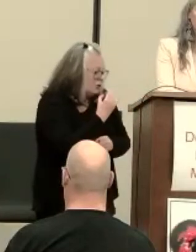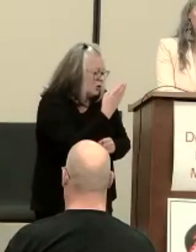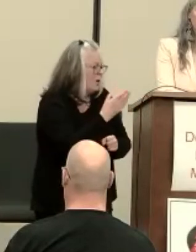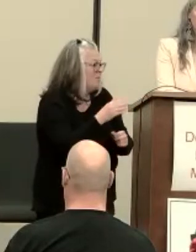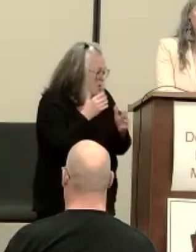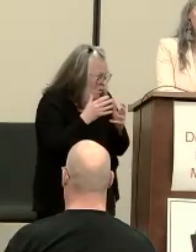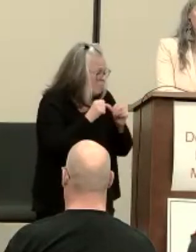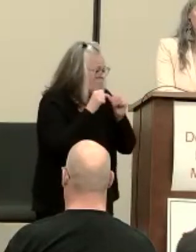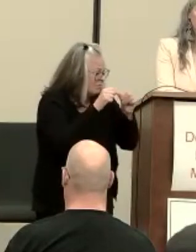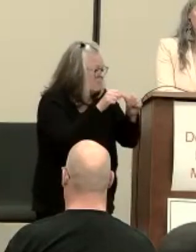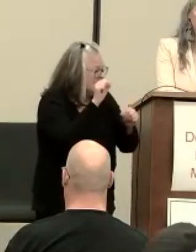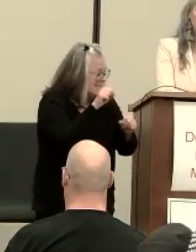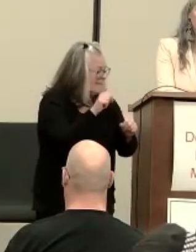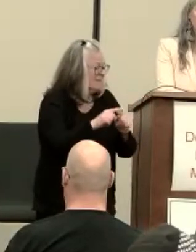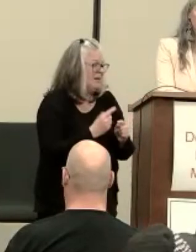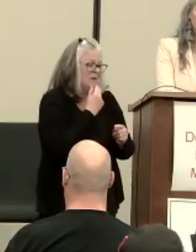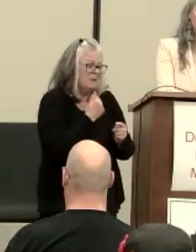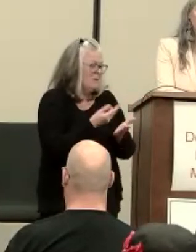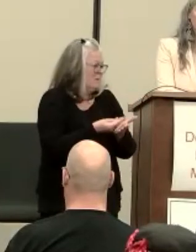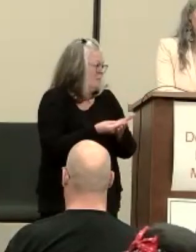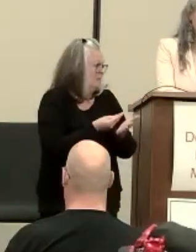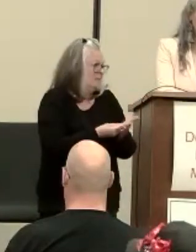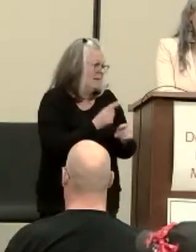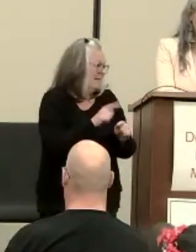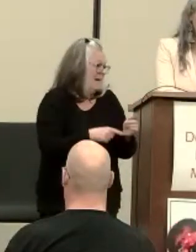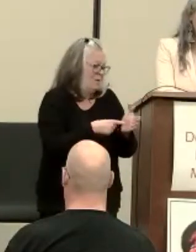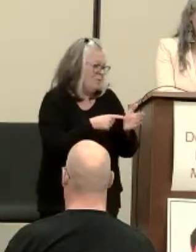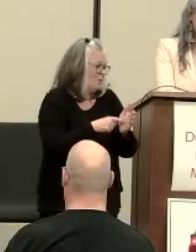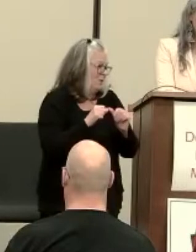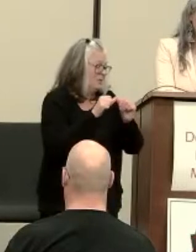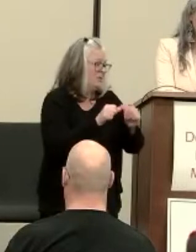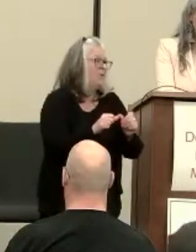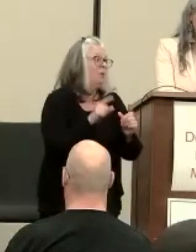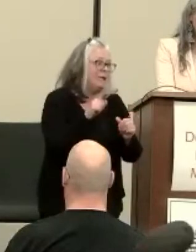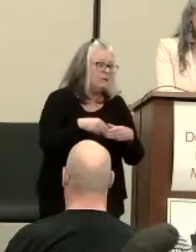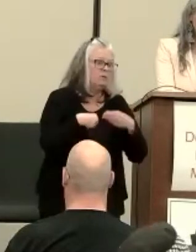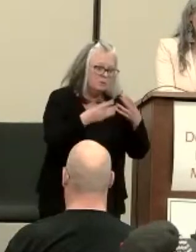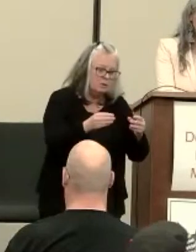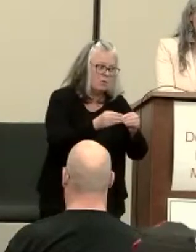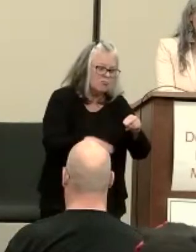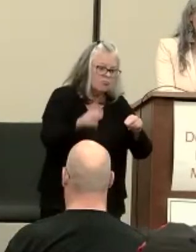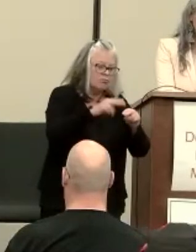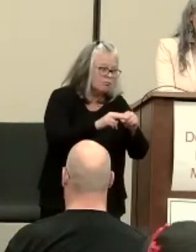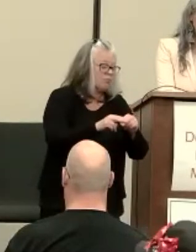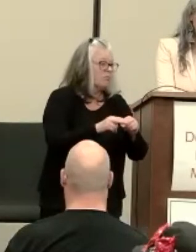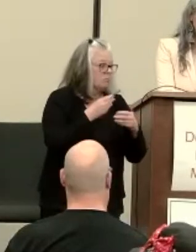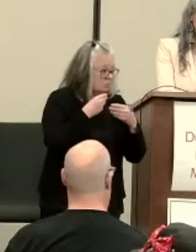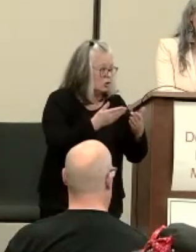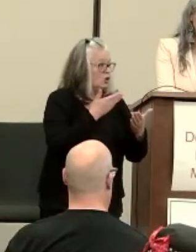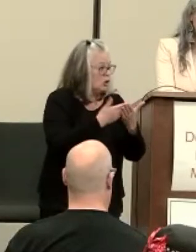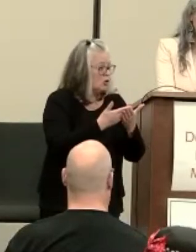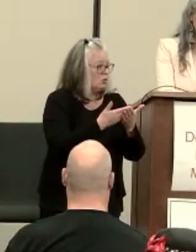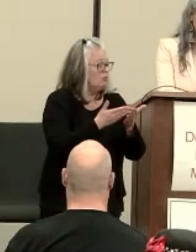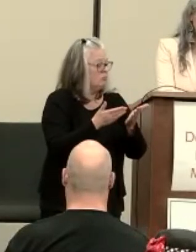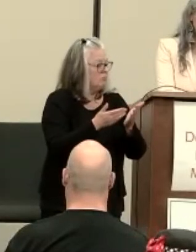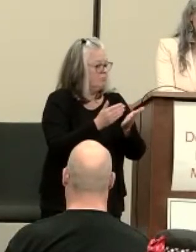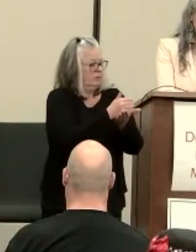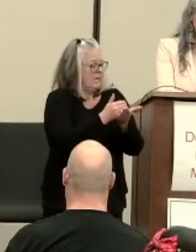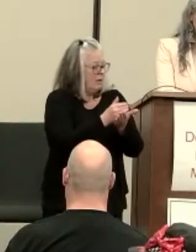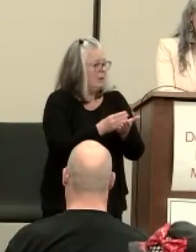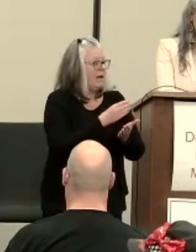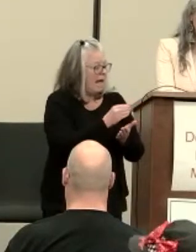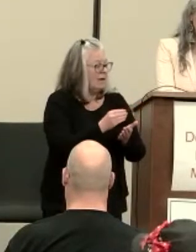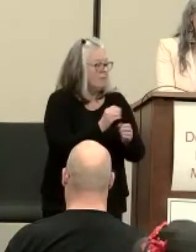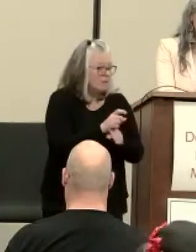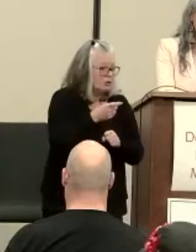sure that they can keep doing the job they can at the best quality they can, make sure people are properly